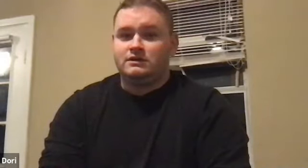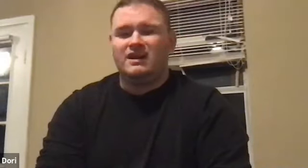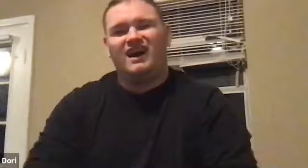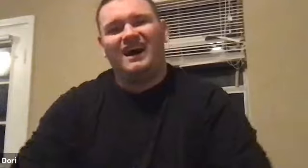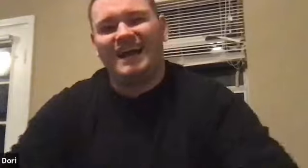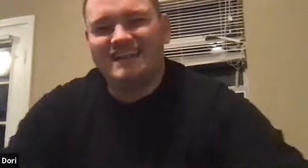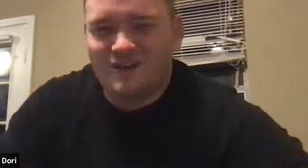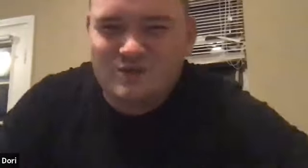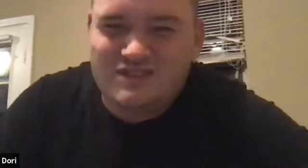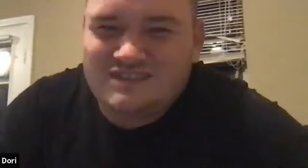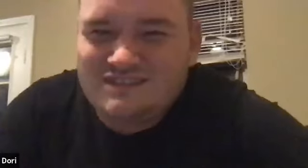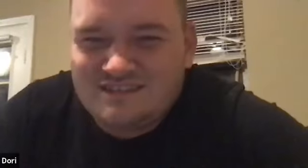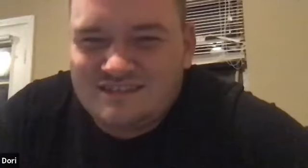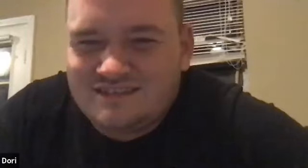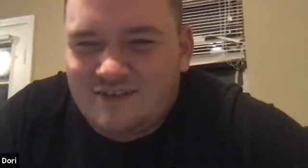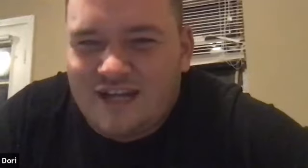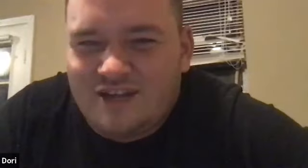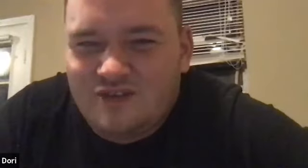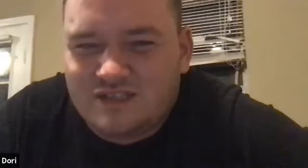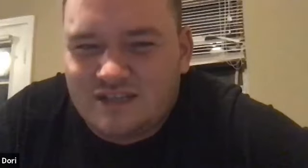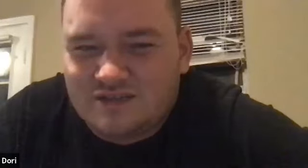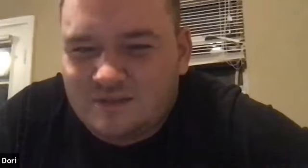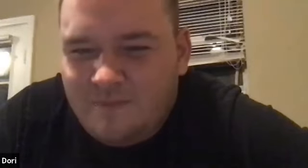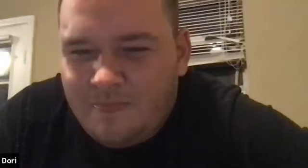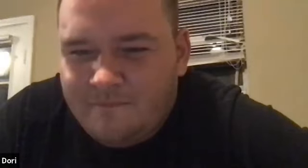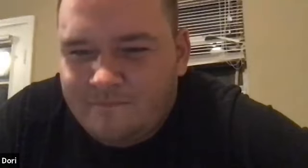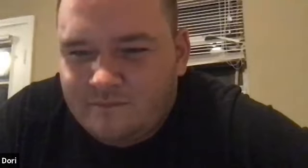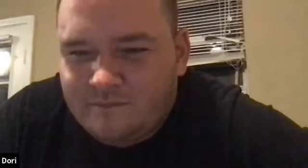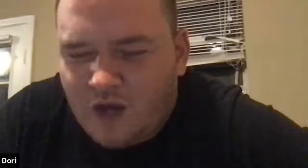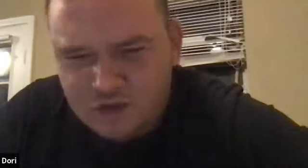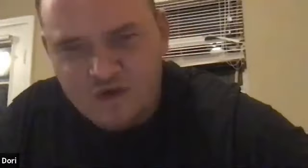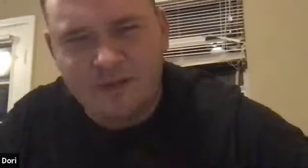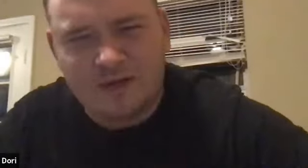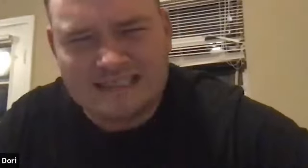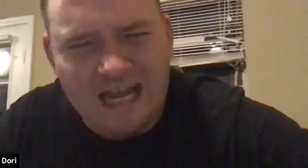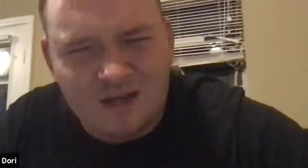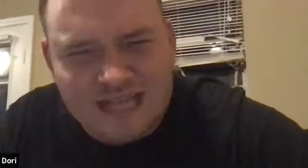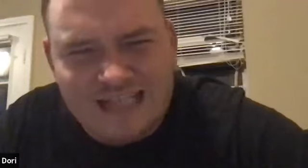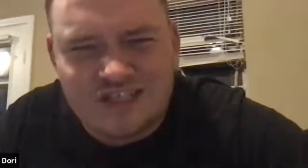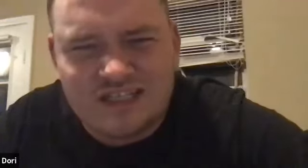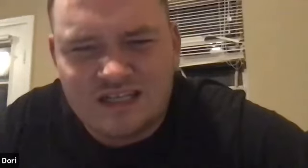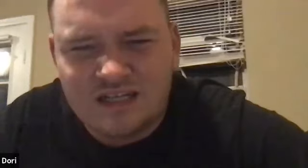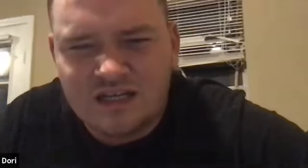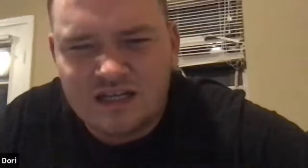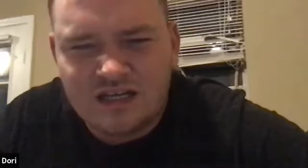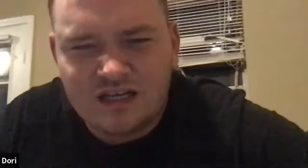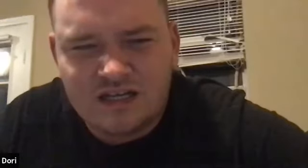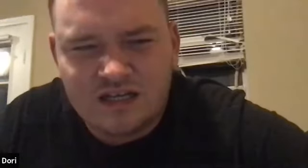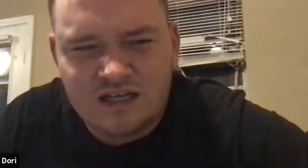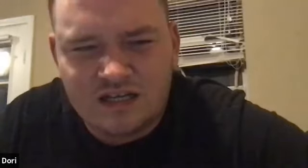I I hate got those. short-term memory I better loss. had a real skitters. Are you rebuking tacos, Ashley? Because